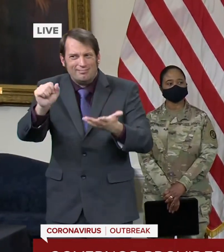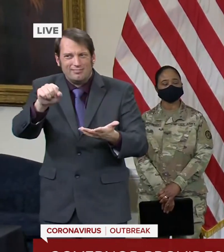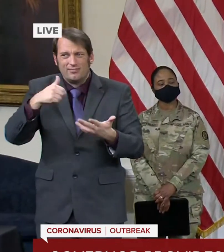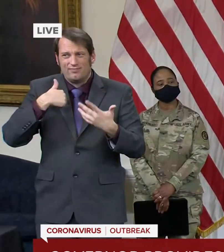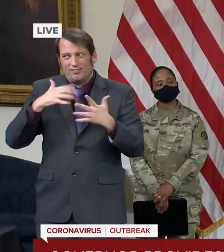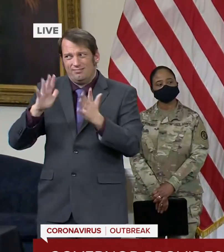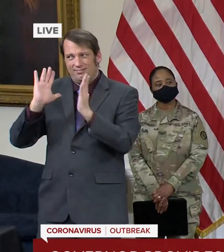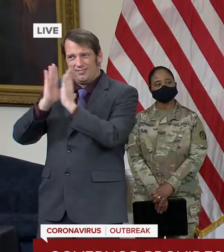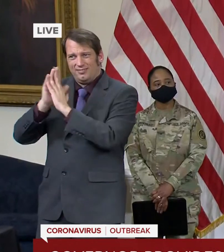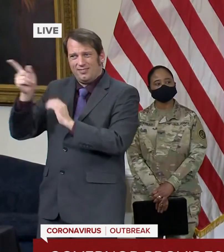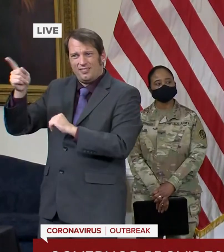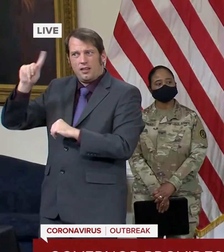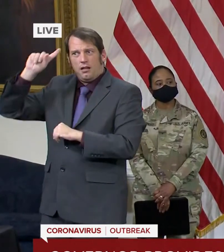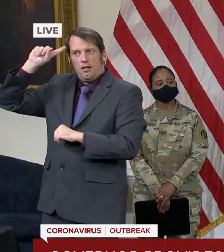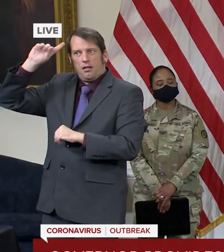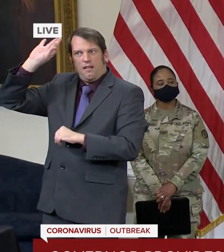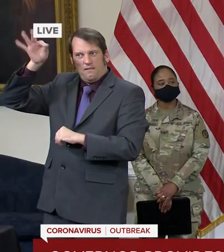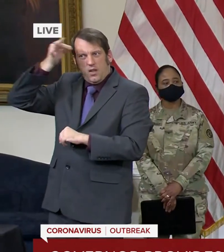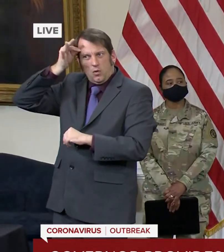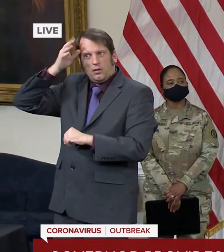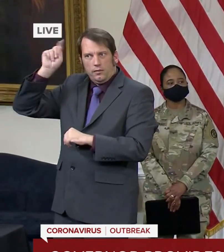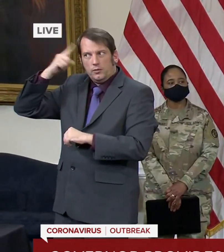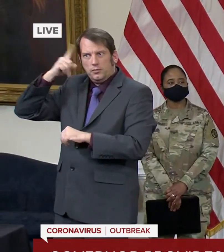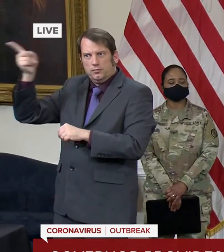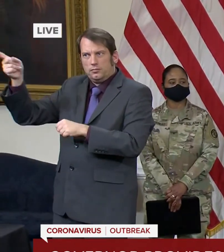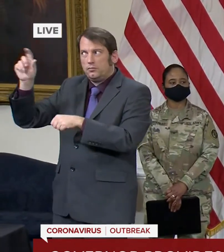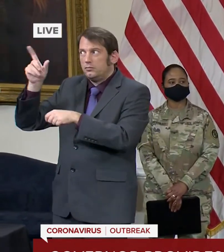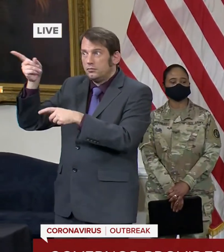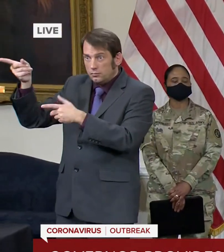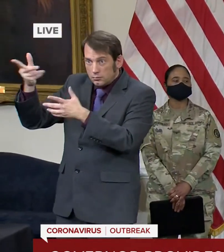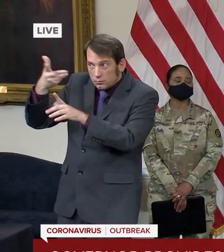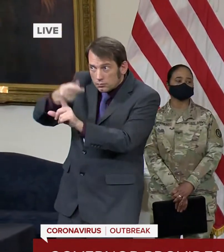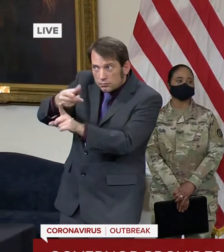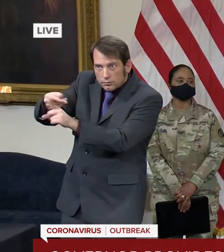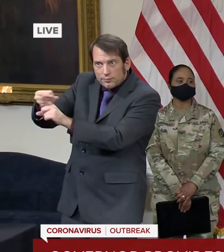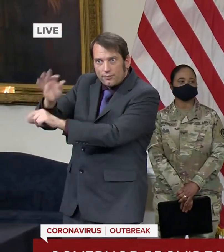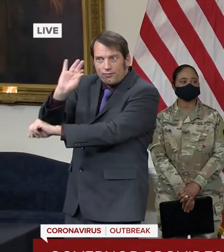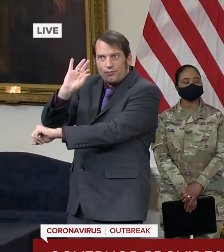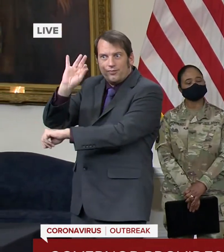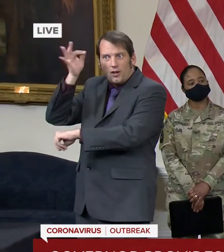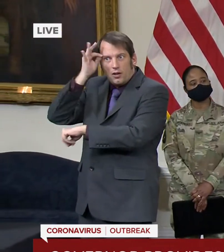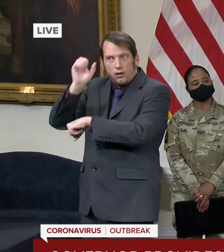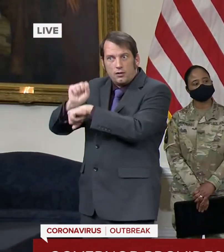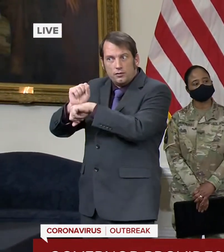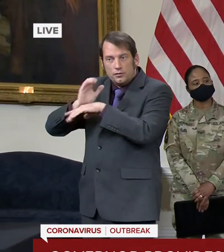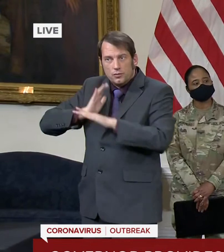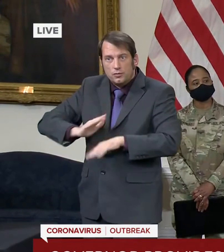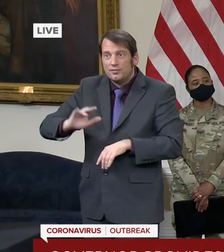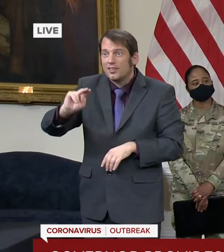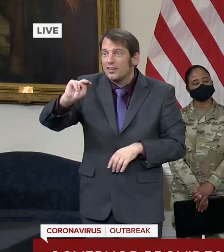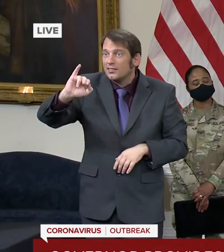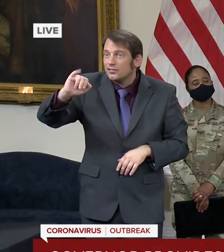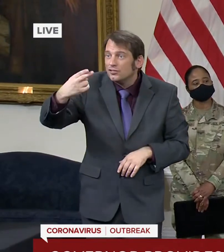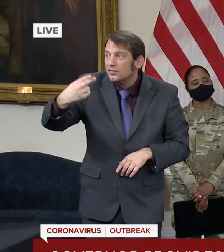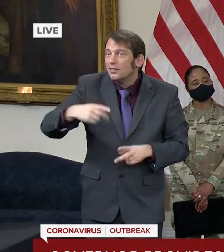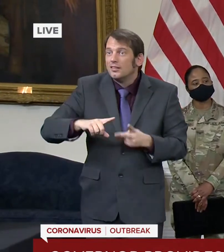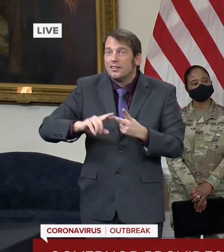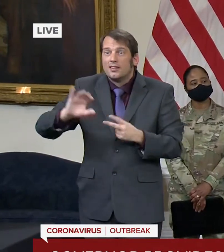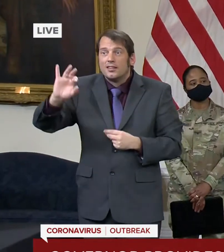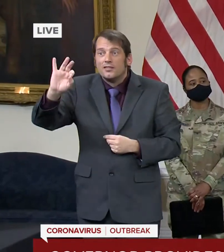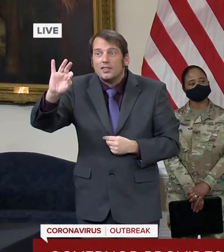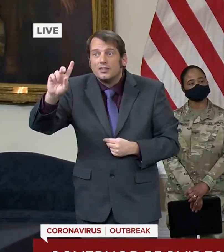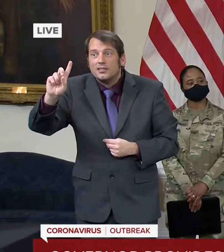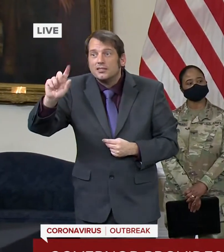own federal workers in the region. We have the NIH and the FDA who